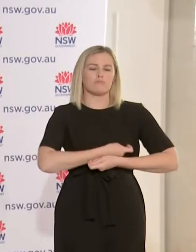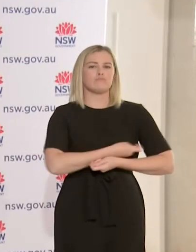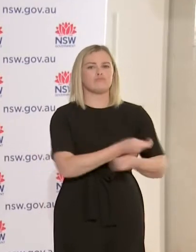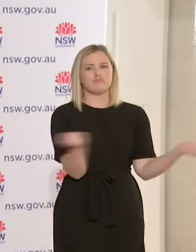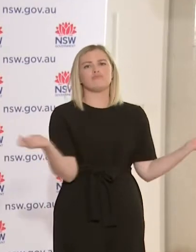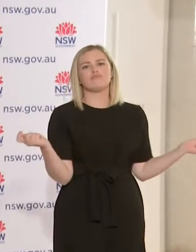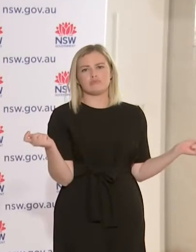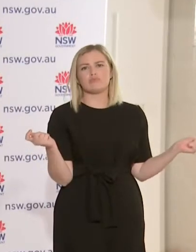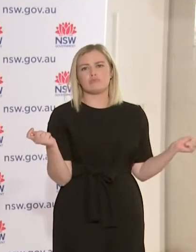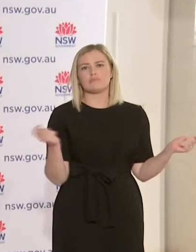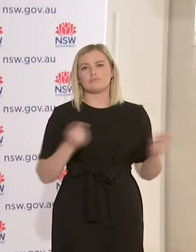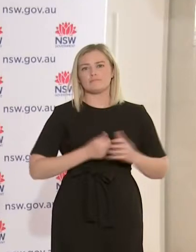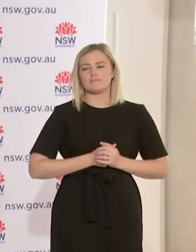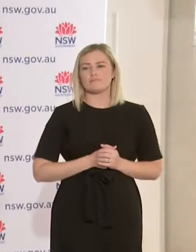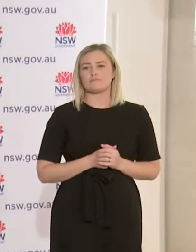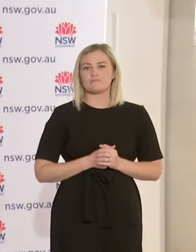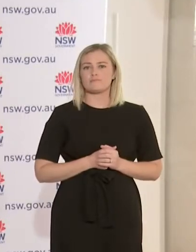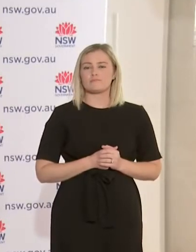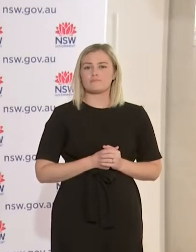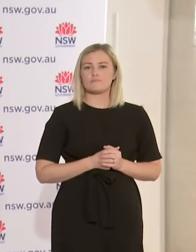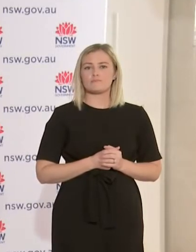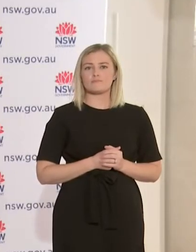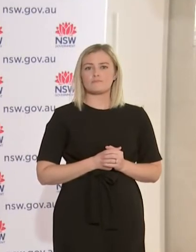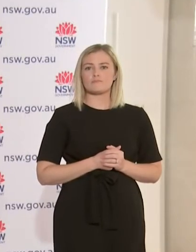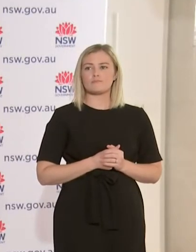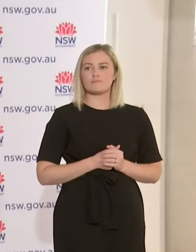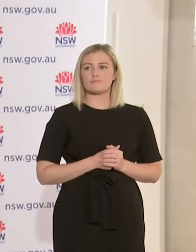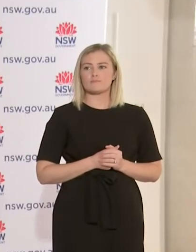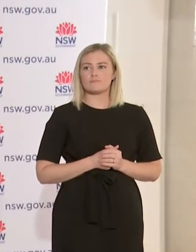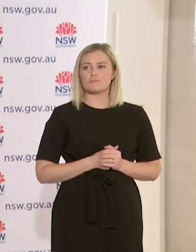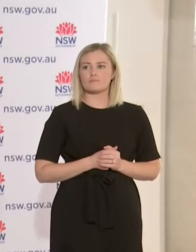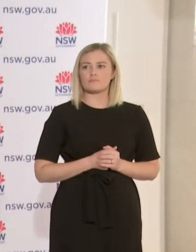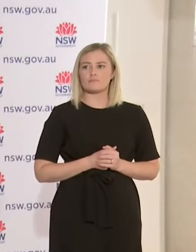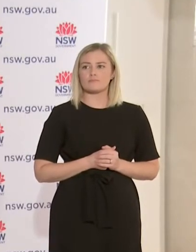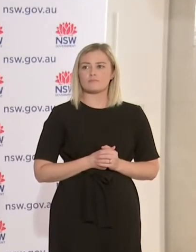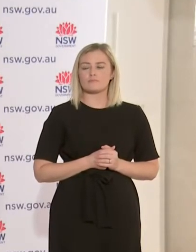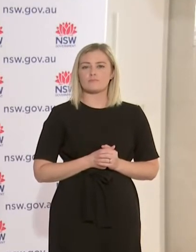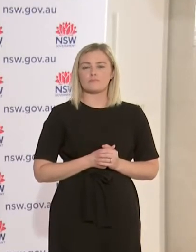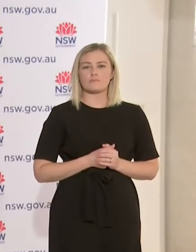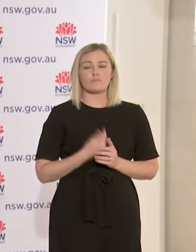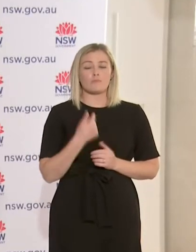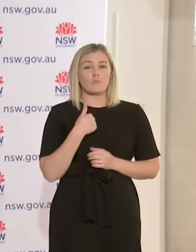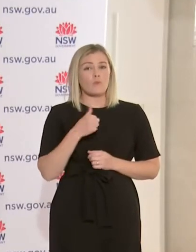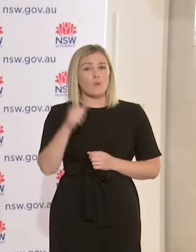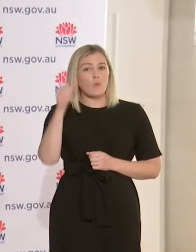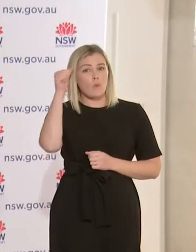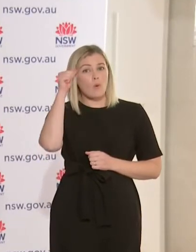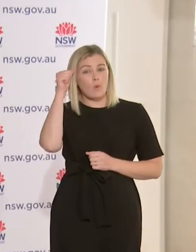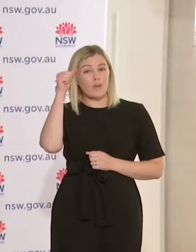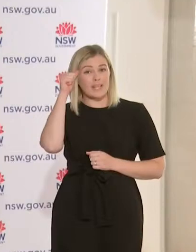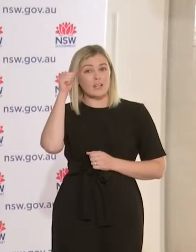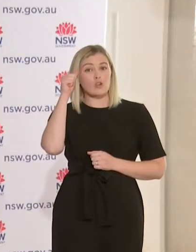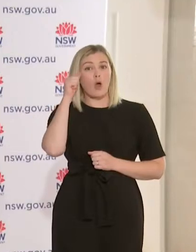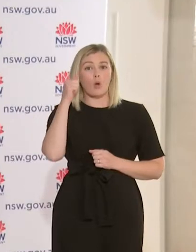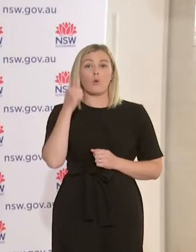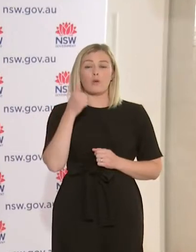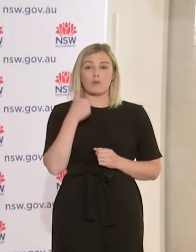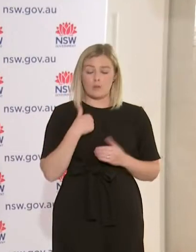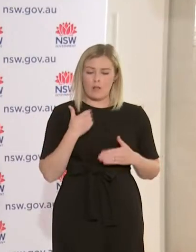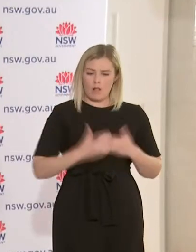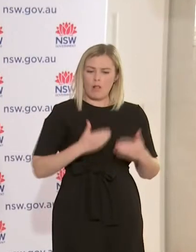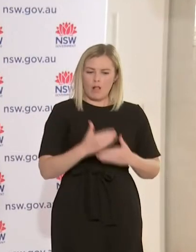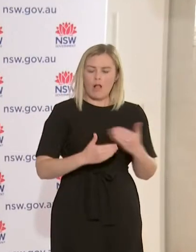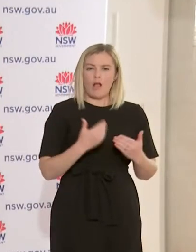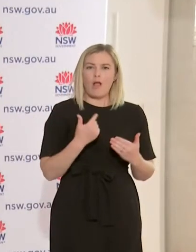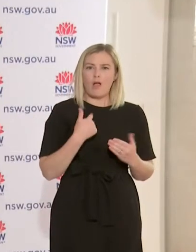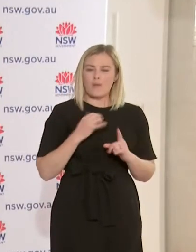supply, and we know that the vaccine supply situation becomes very improved as we go through